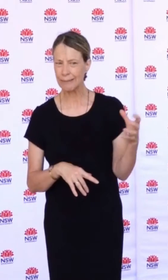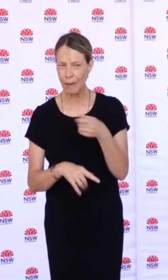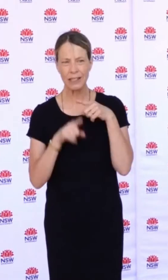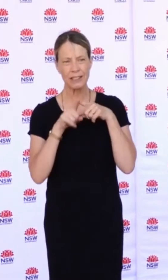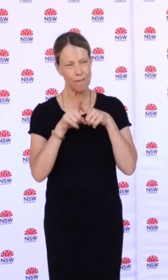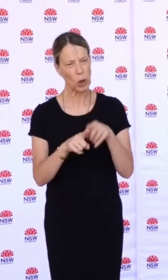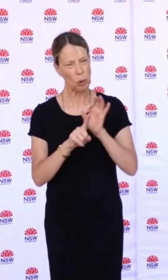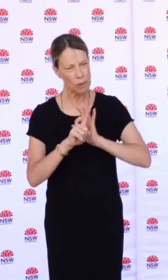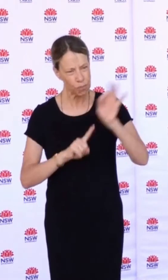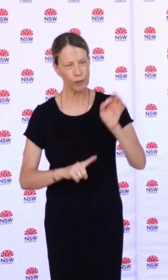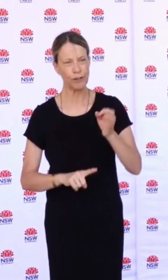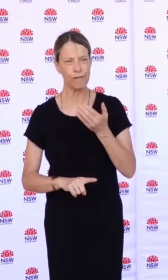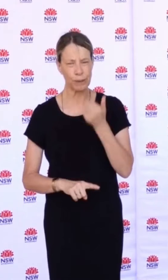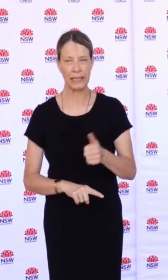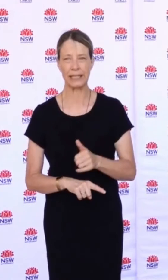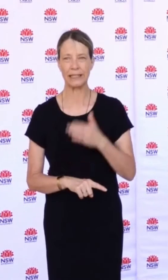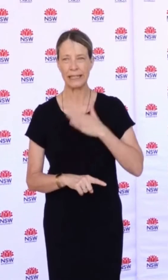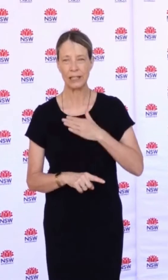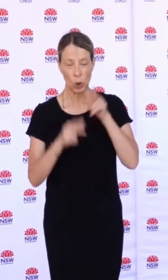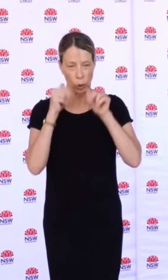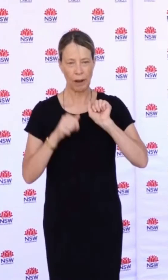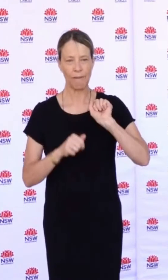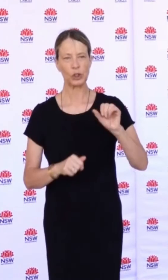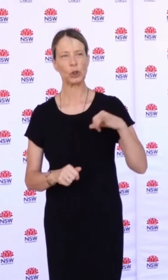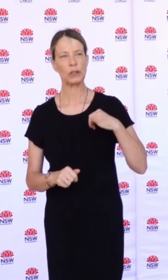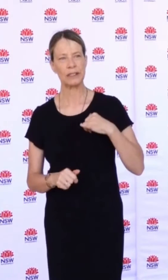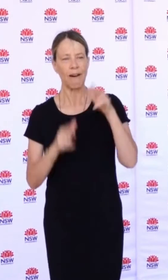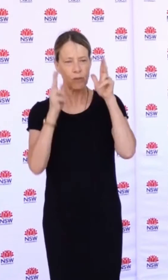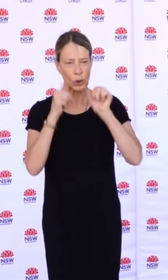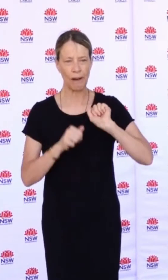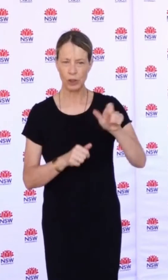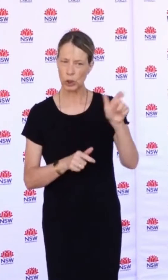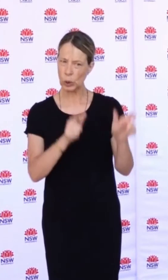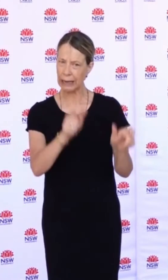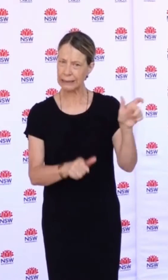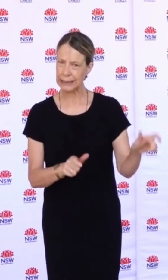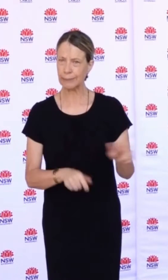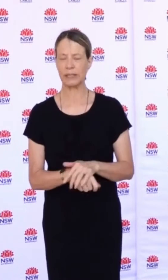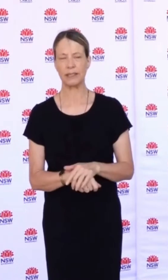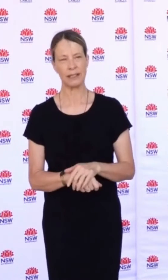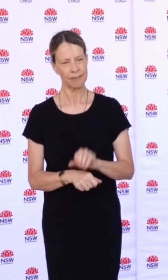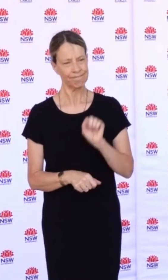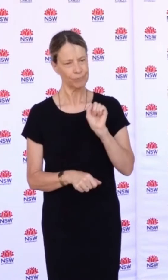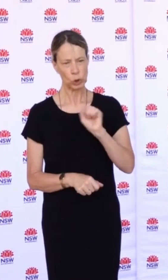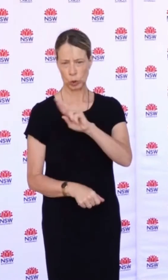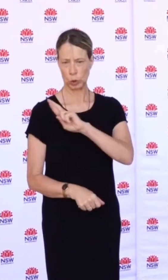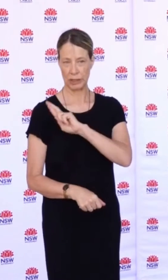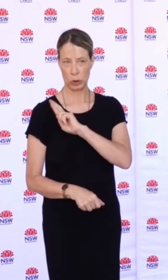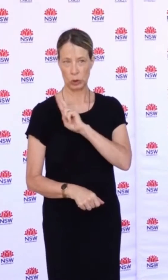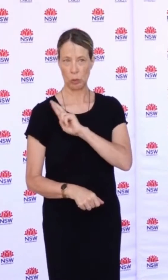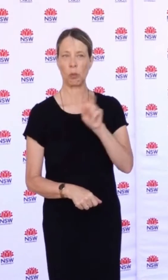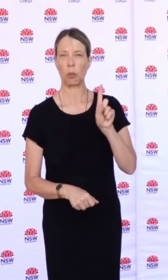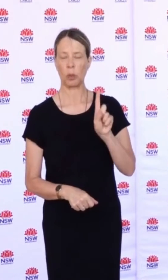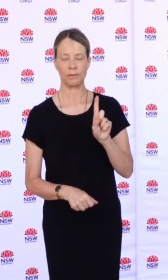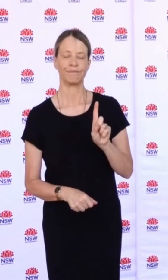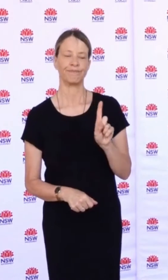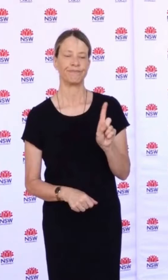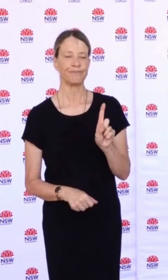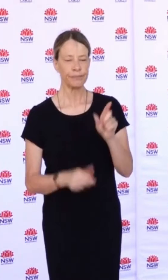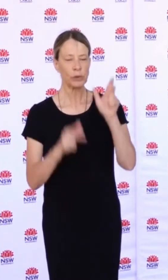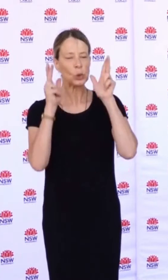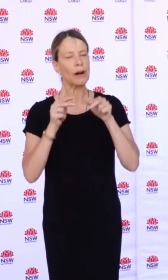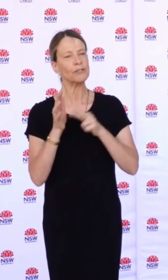your game. You have to protect your staff, you have to protect your customers, and you have a broader obligation to the New South Wales community to